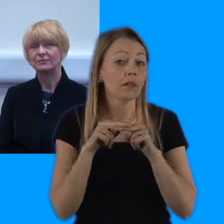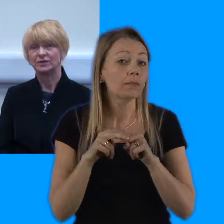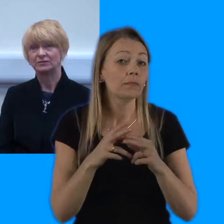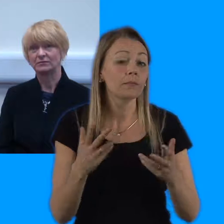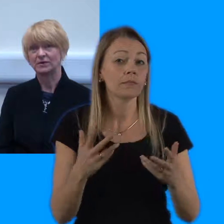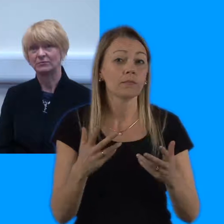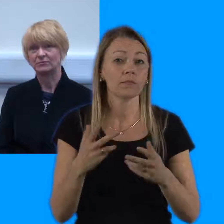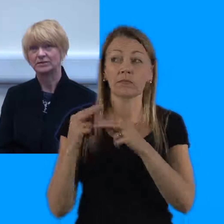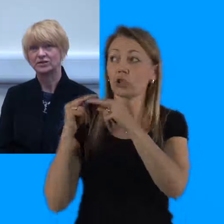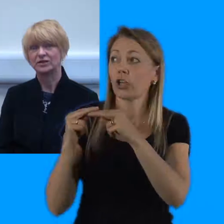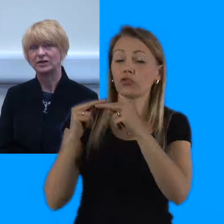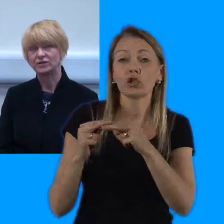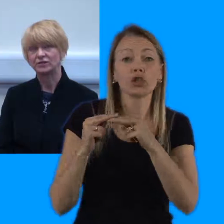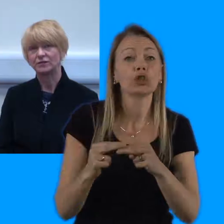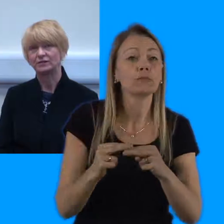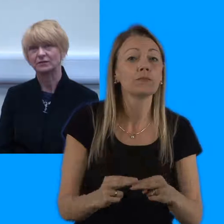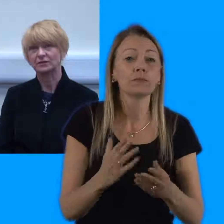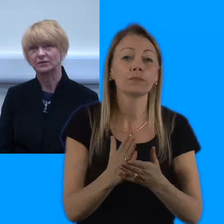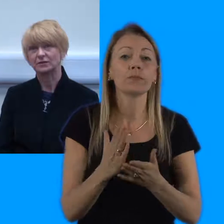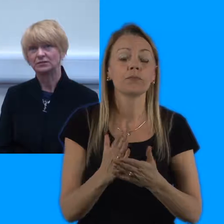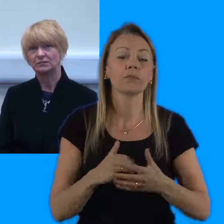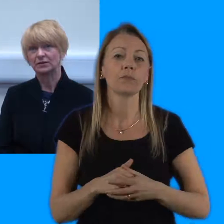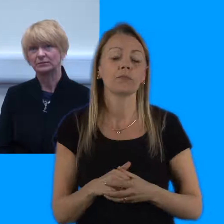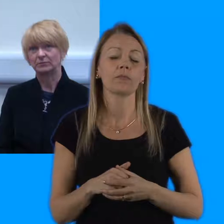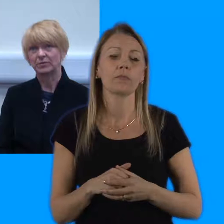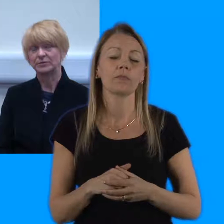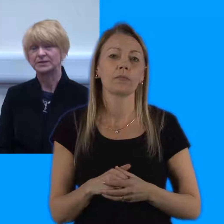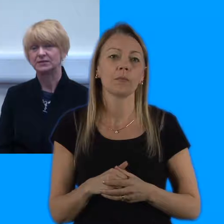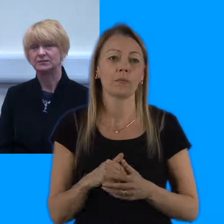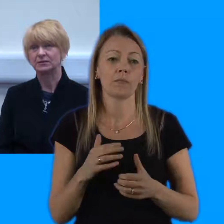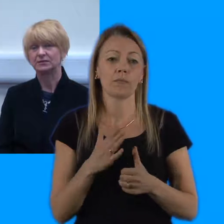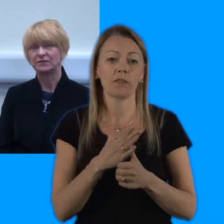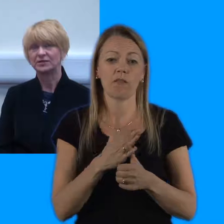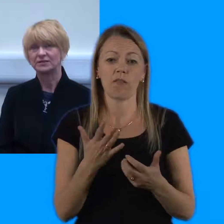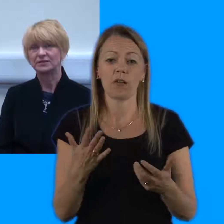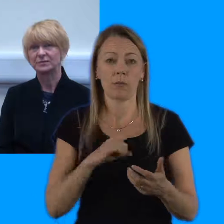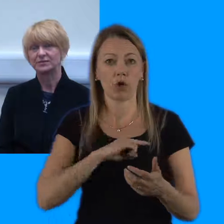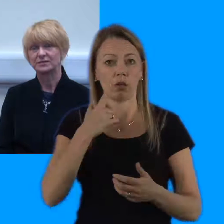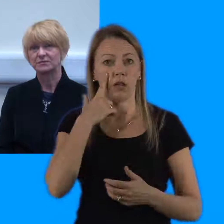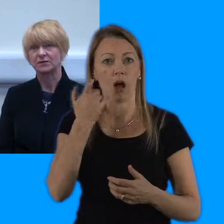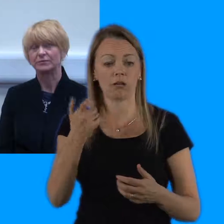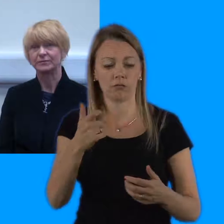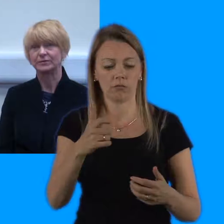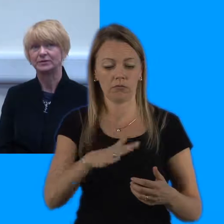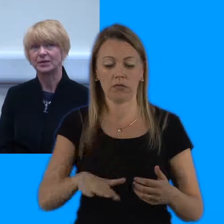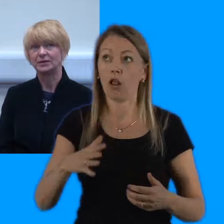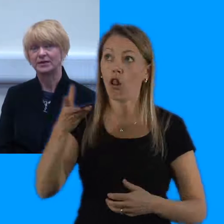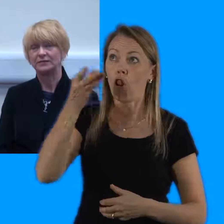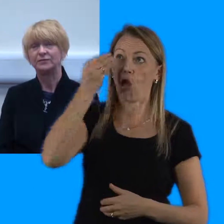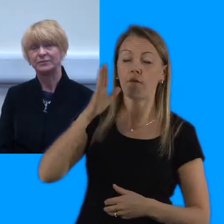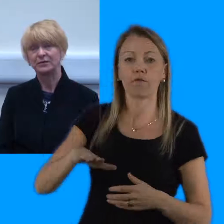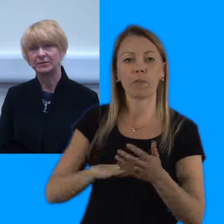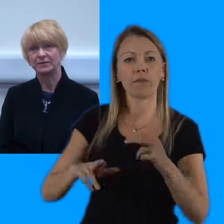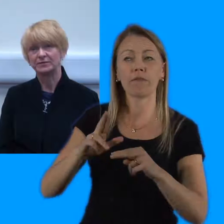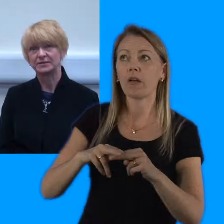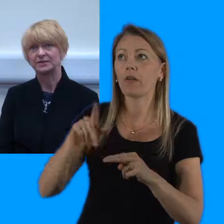to family. It's a generational thing. I would say in the first instance, because young people are learning